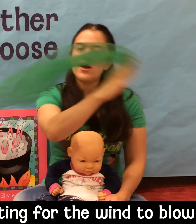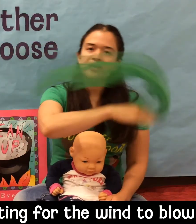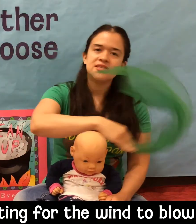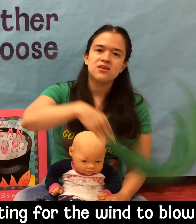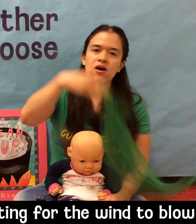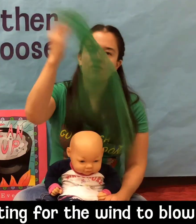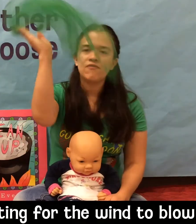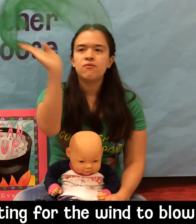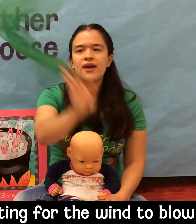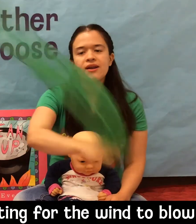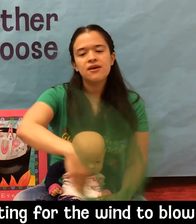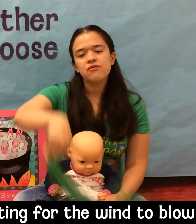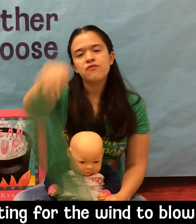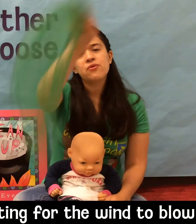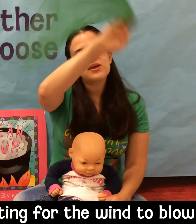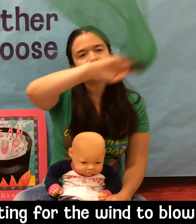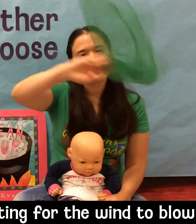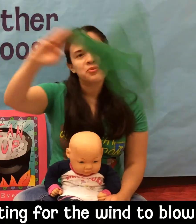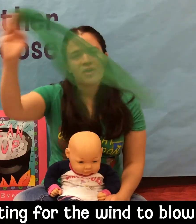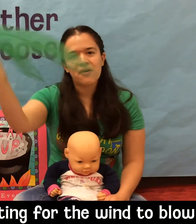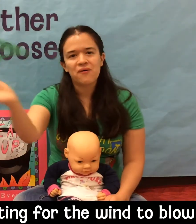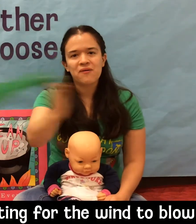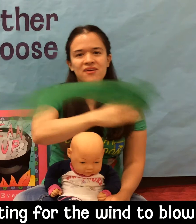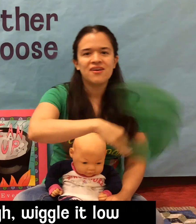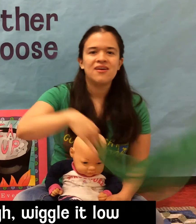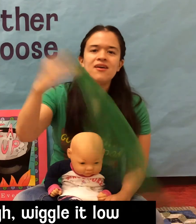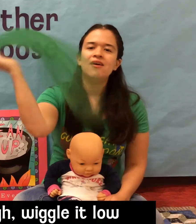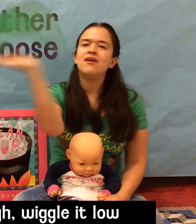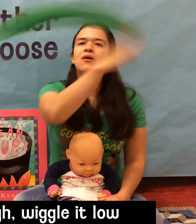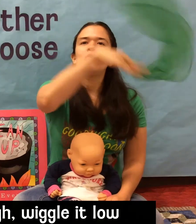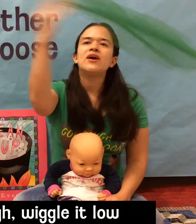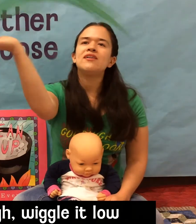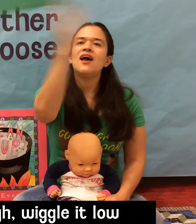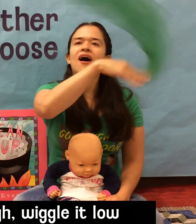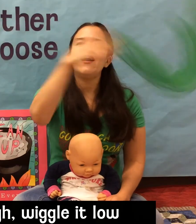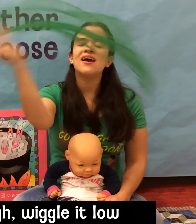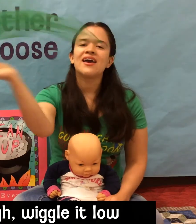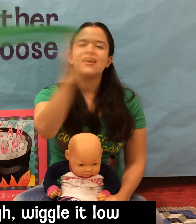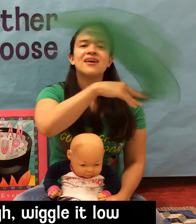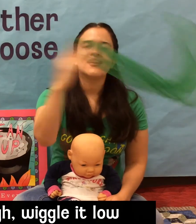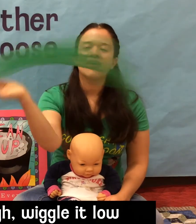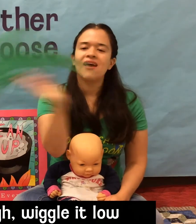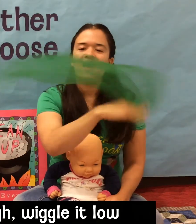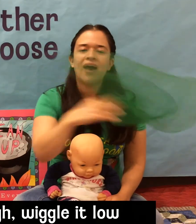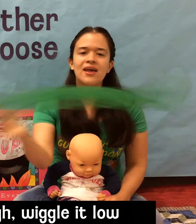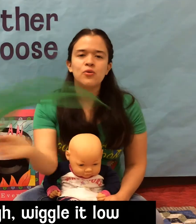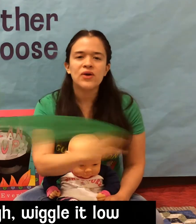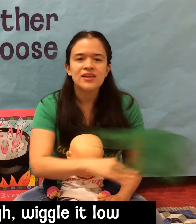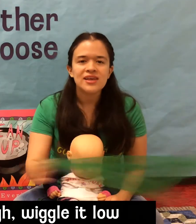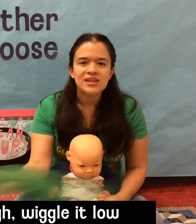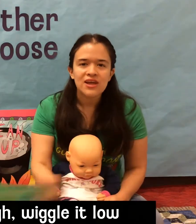bright scarf waiting for the wind to blow. Wiggle it high and wiggle it